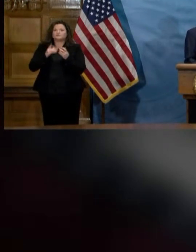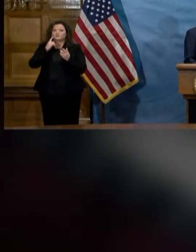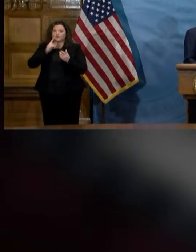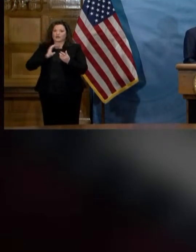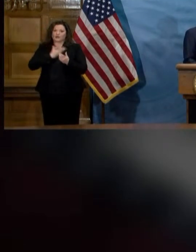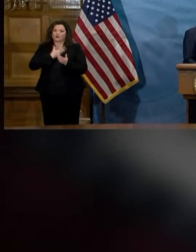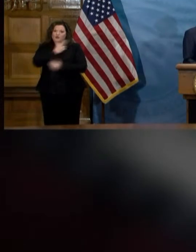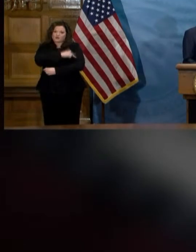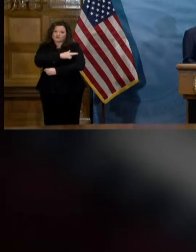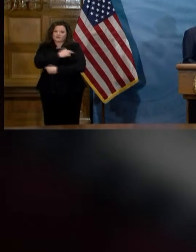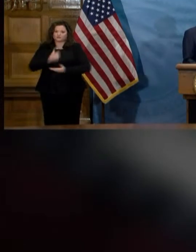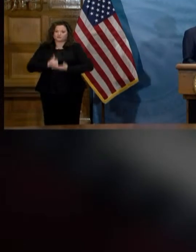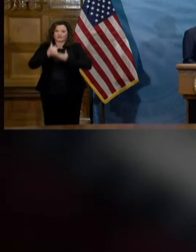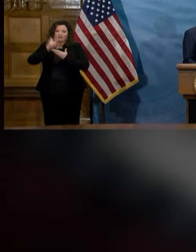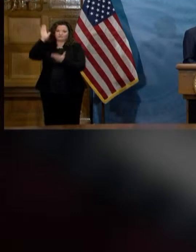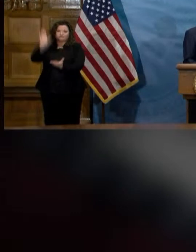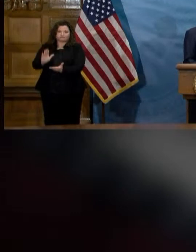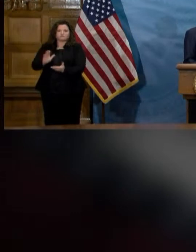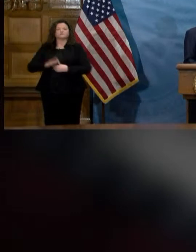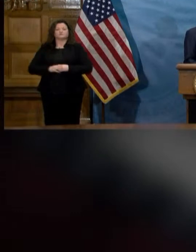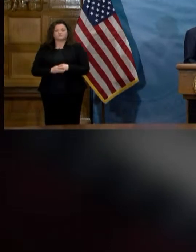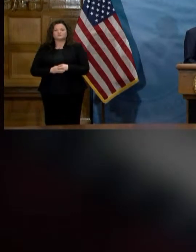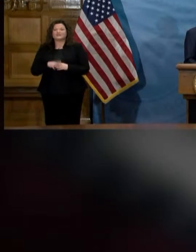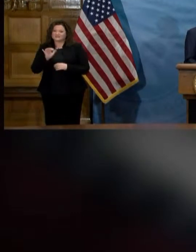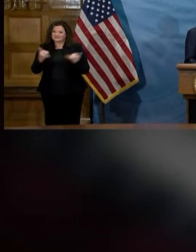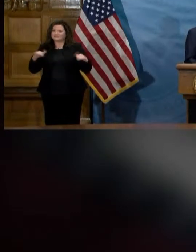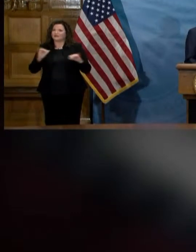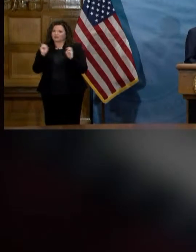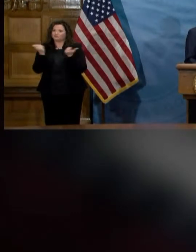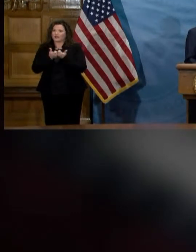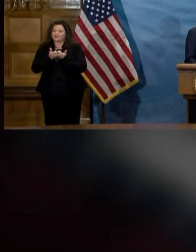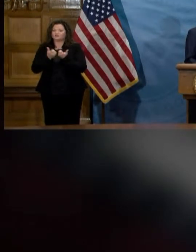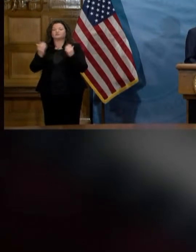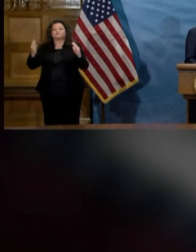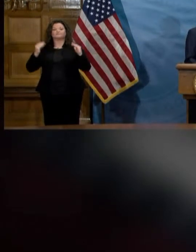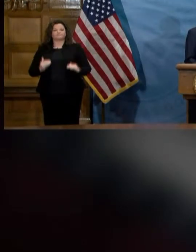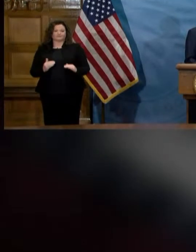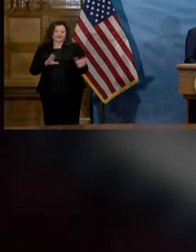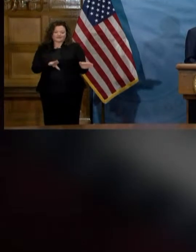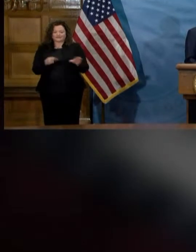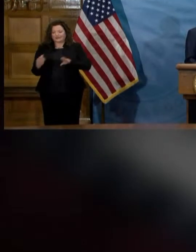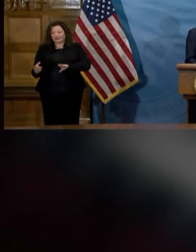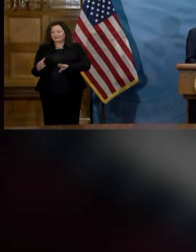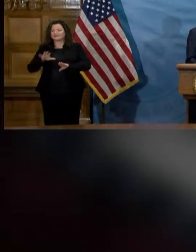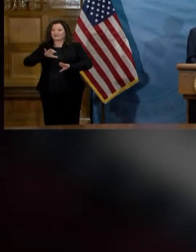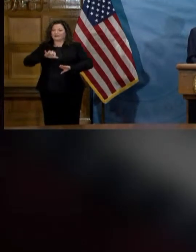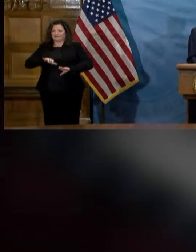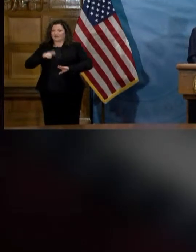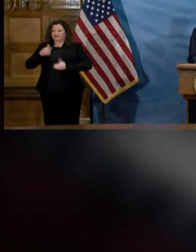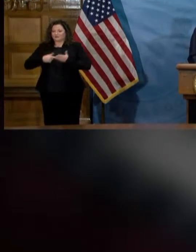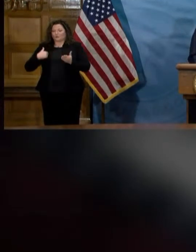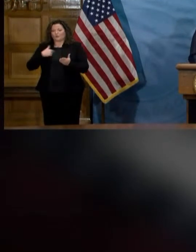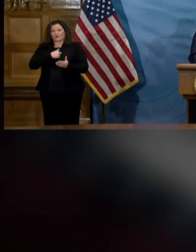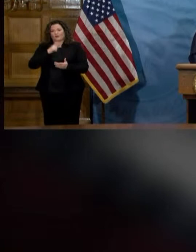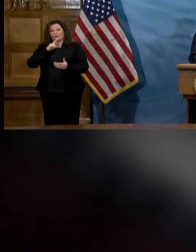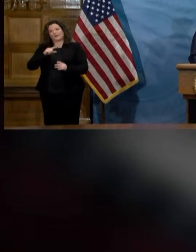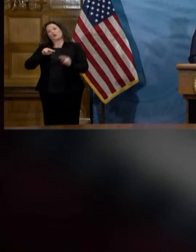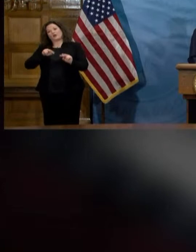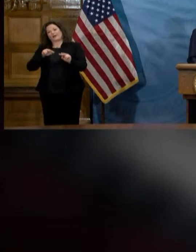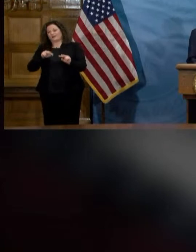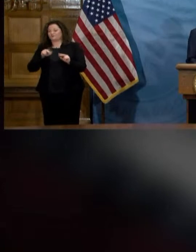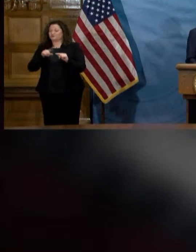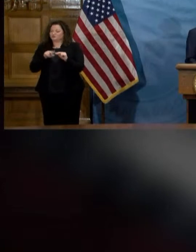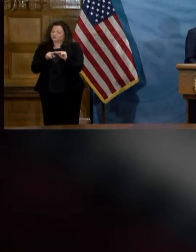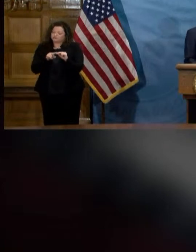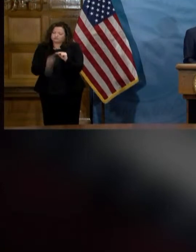still a challenge for us. And then the deaths is what we're anxious to reduce